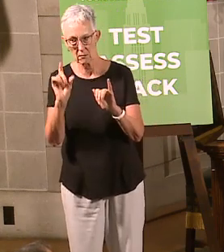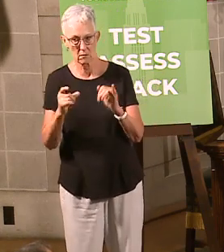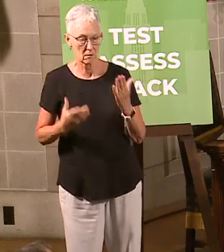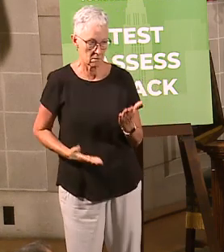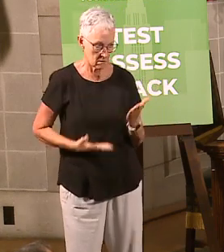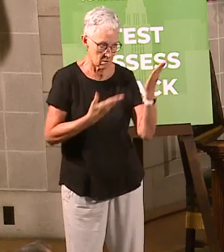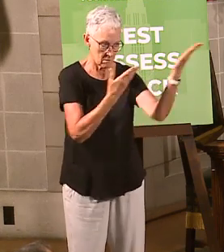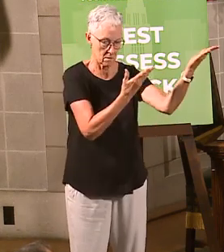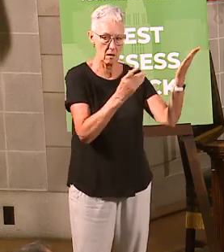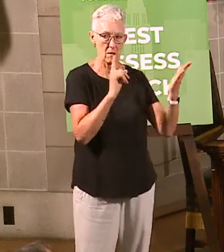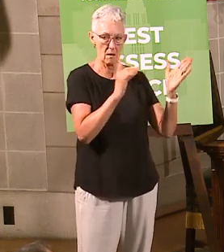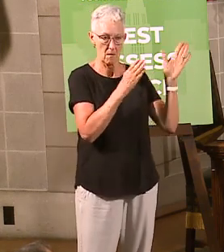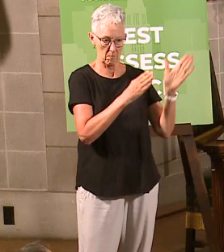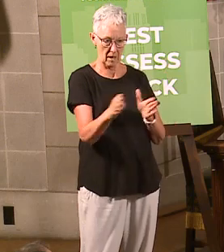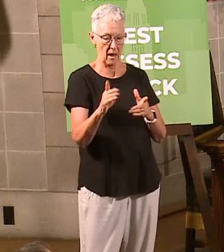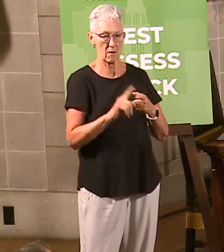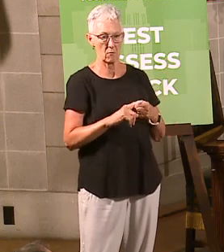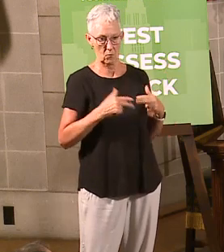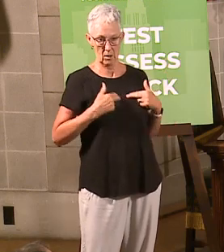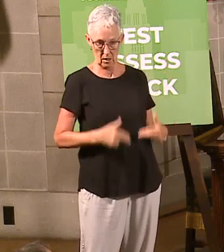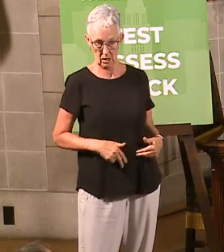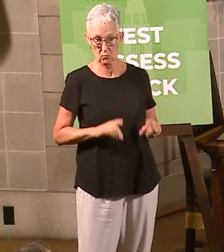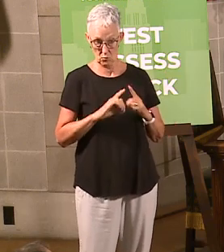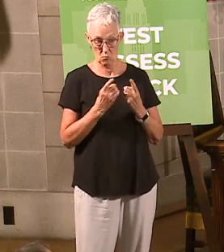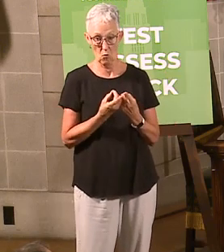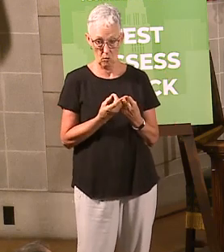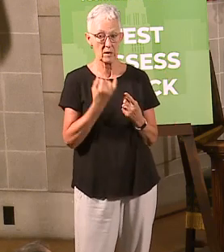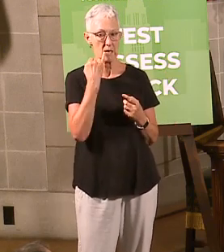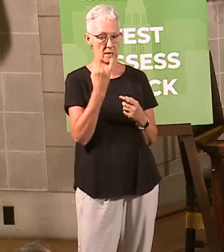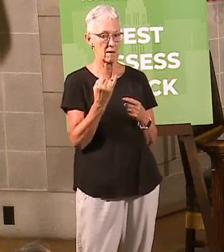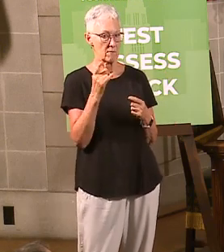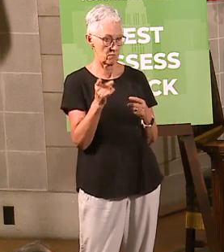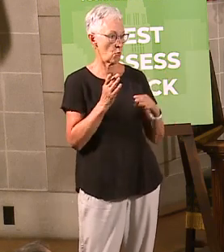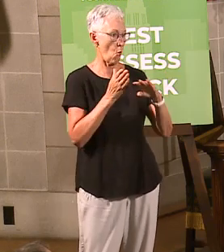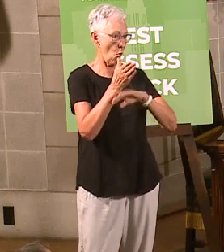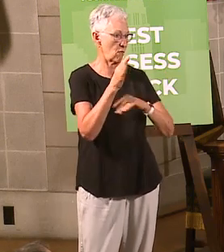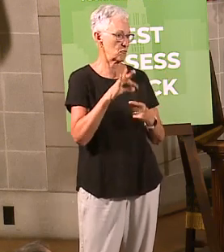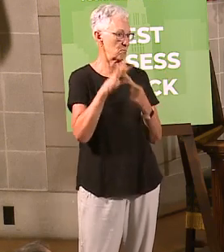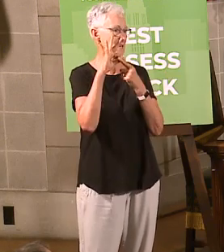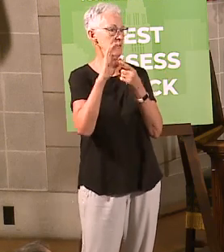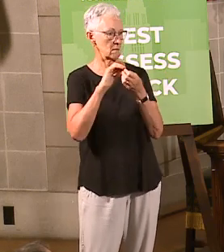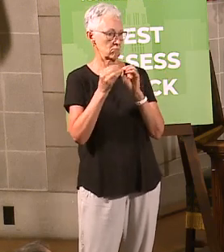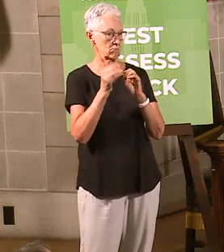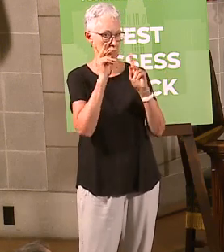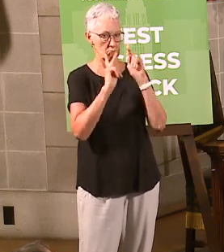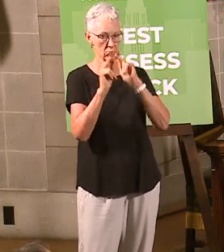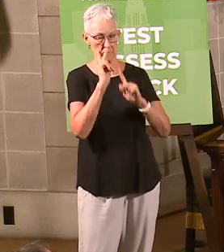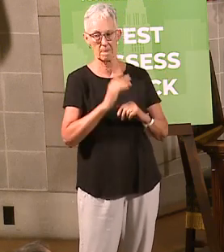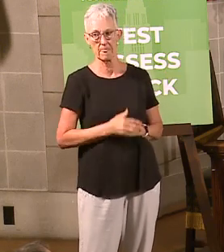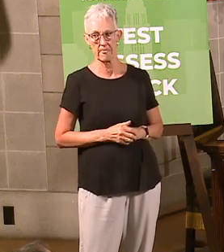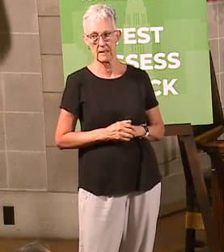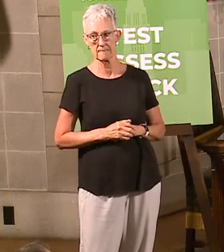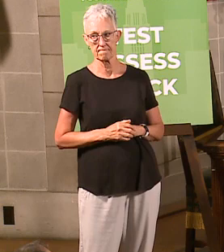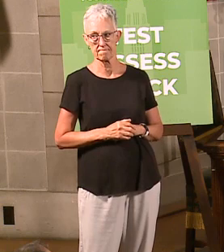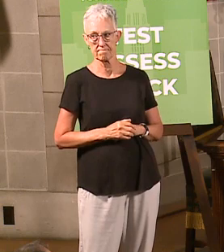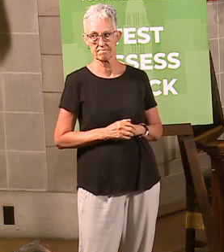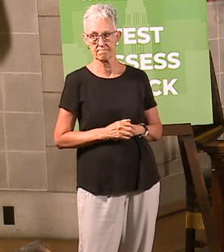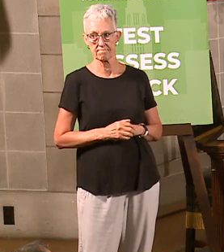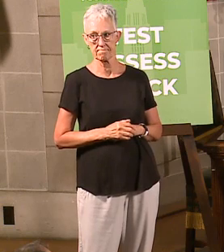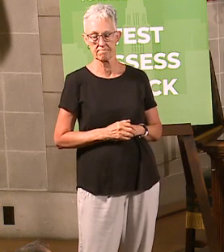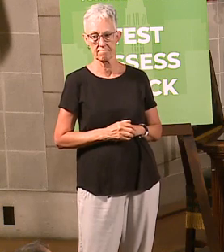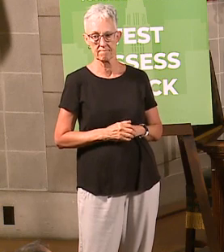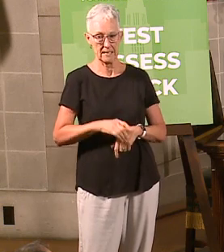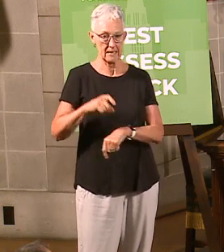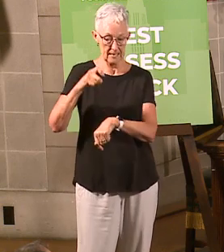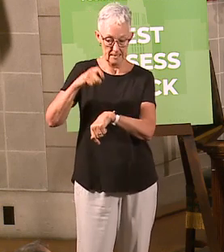be submitted to your local public health department. And with regard to the timing of phase 4, we